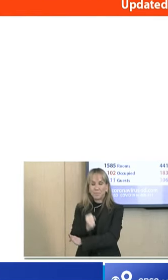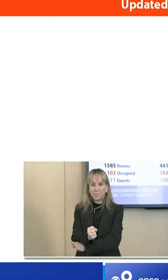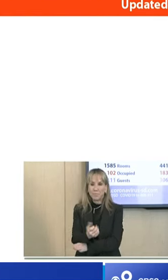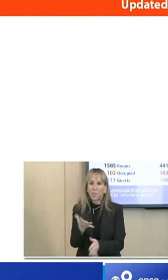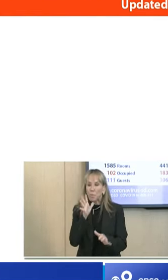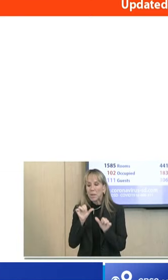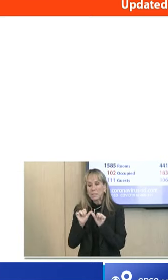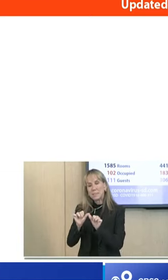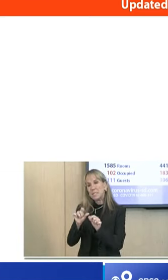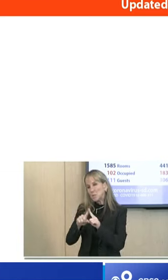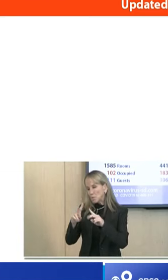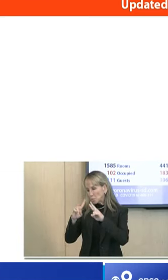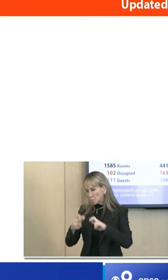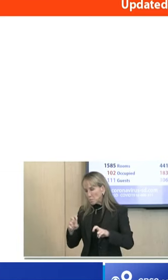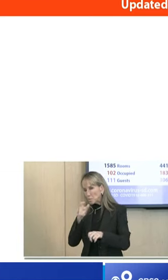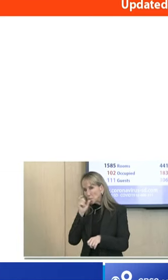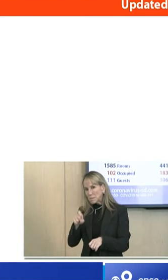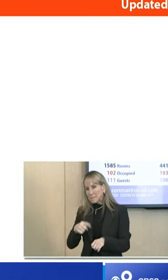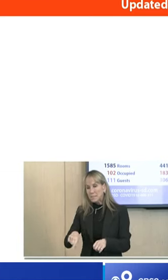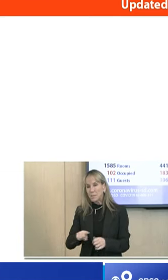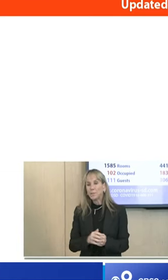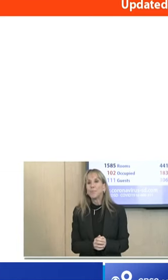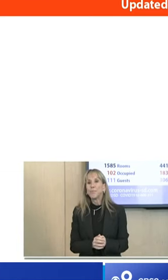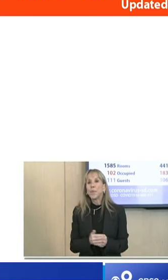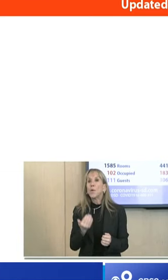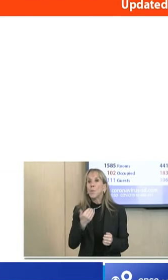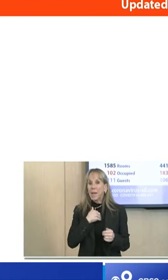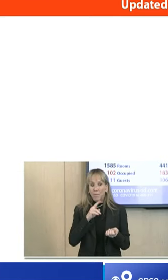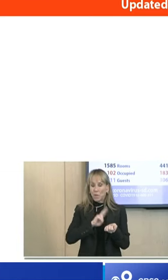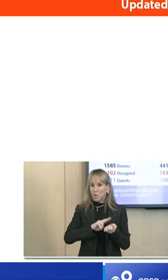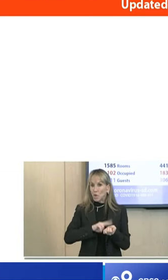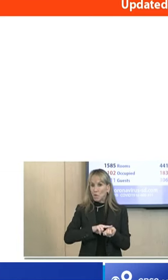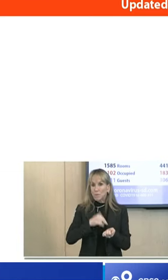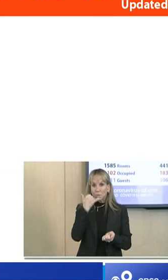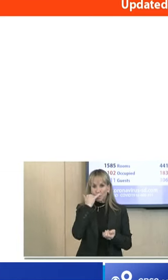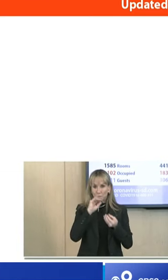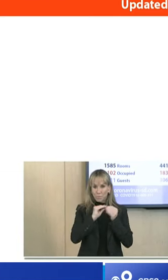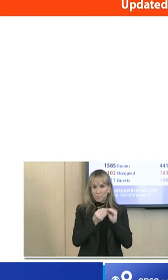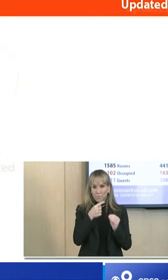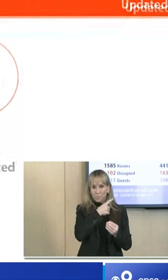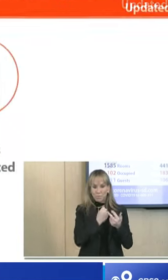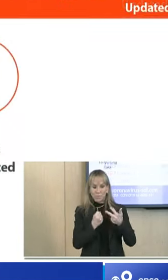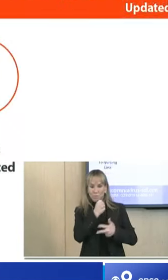line continues to be called frequently, as you can see on the next slide here.